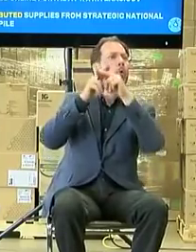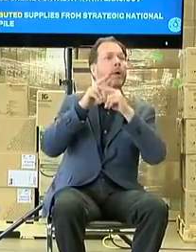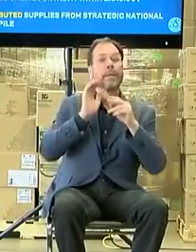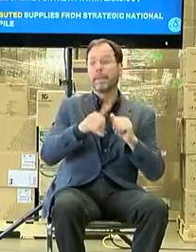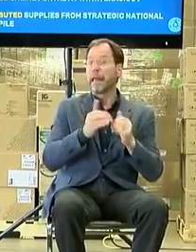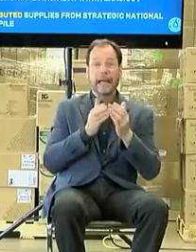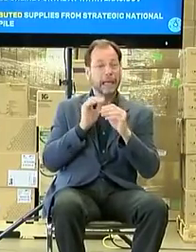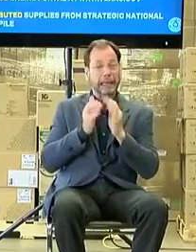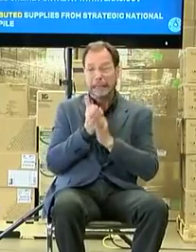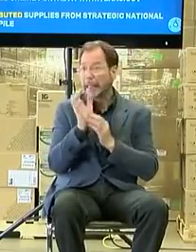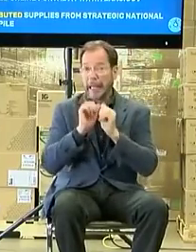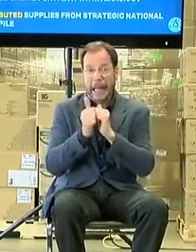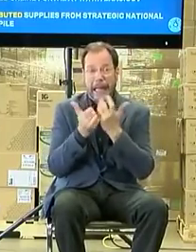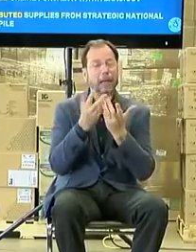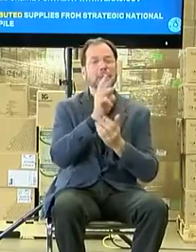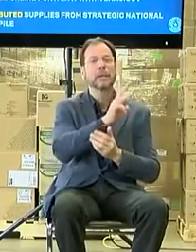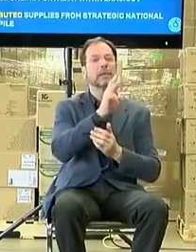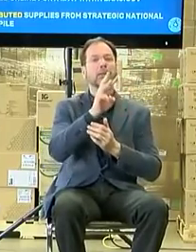portal is